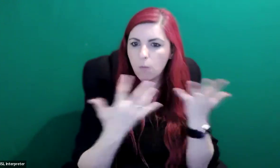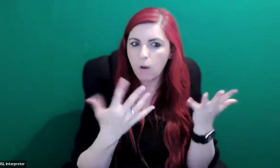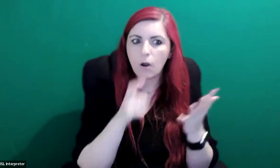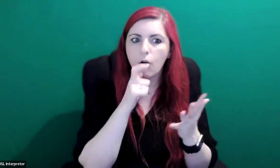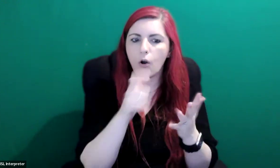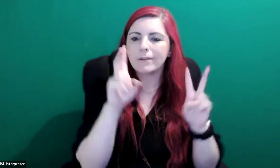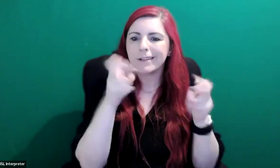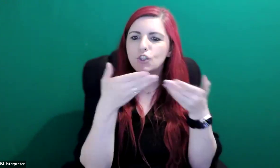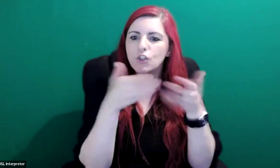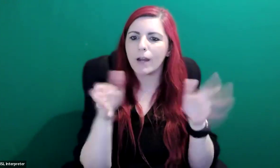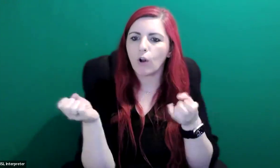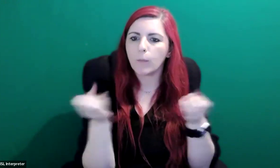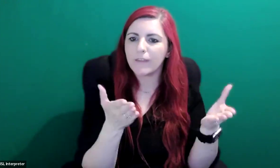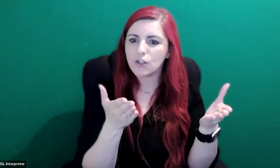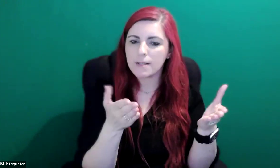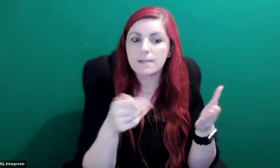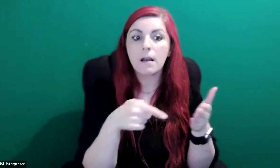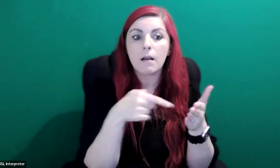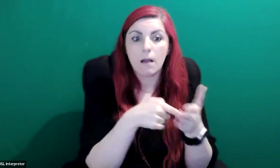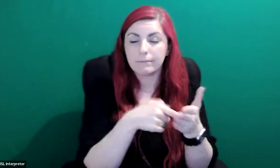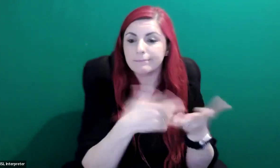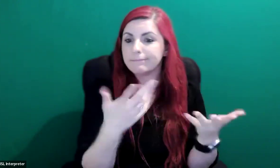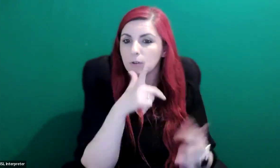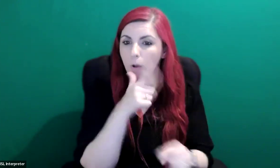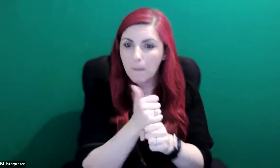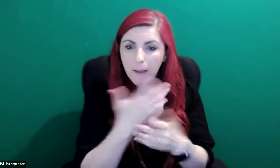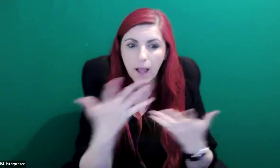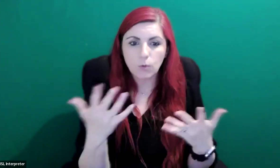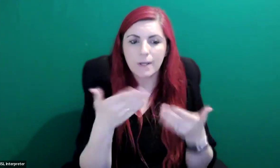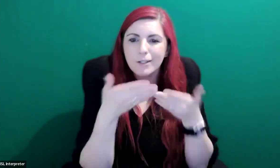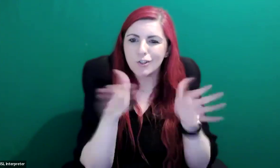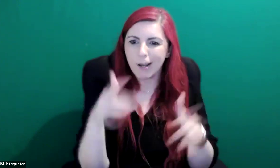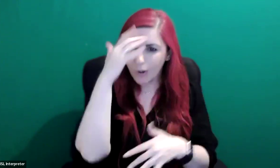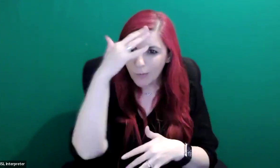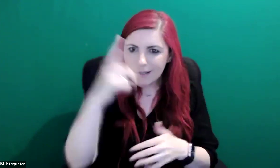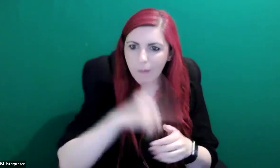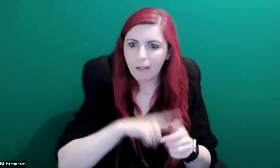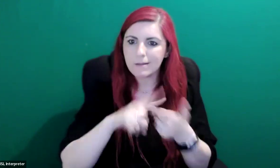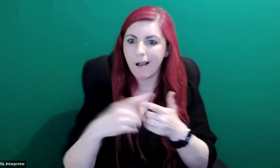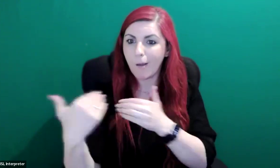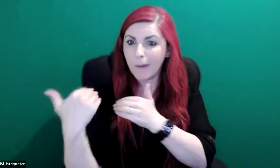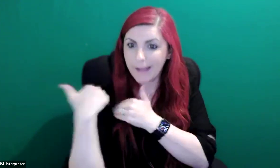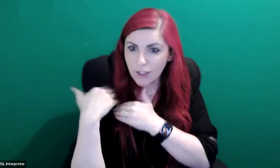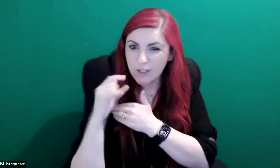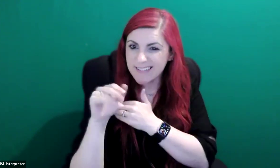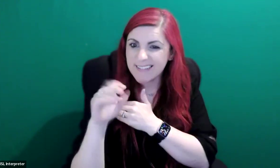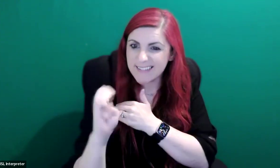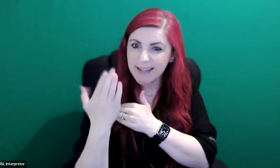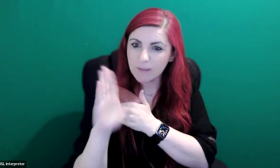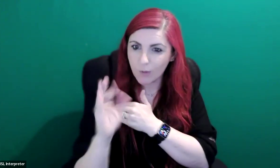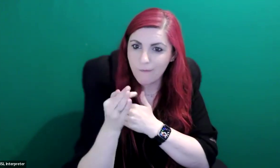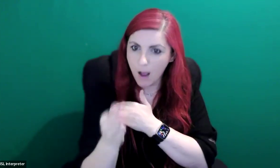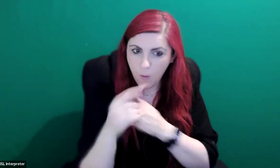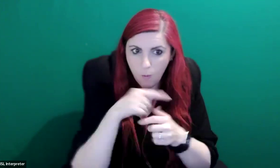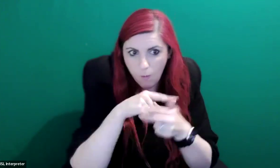the general provisions. So these set out things like general principles and obligations that states have to follow in all of